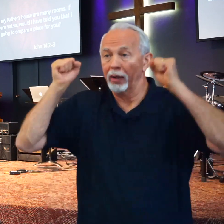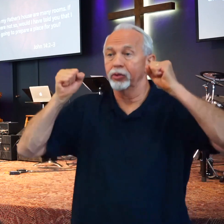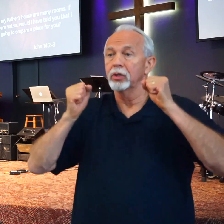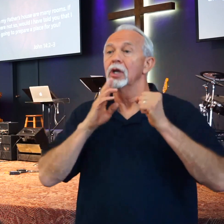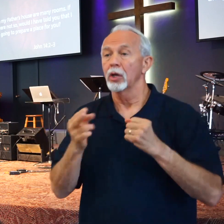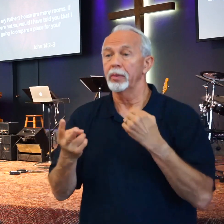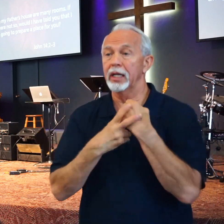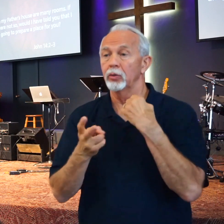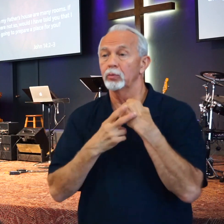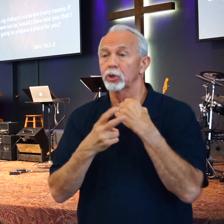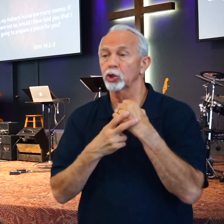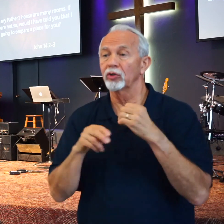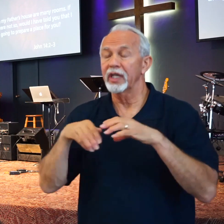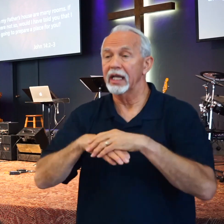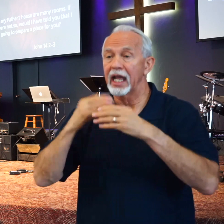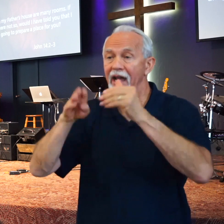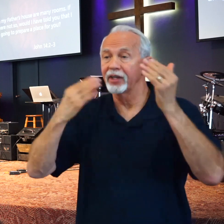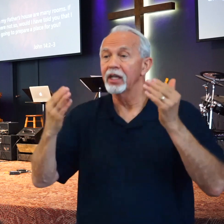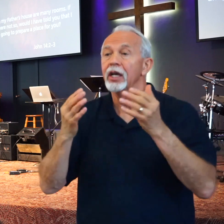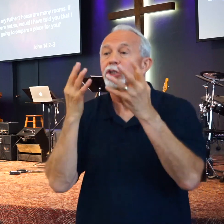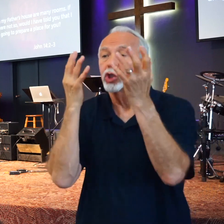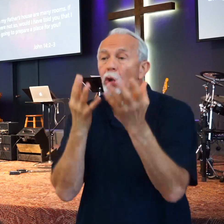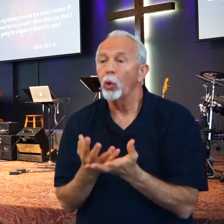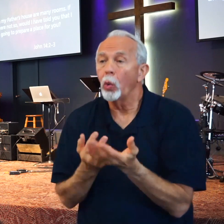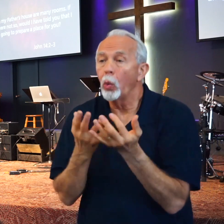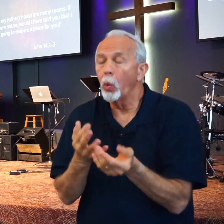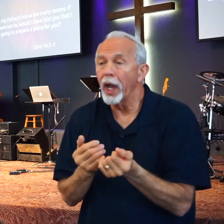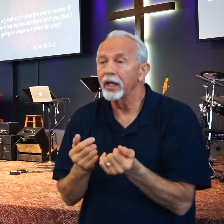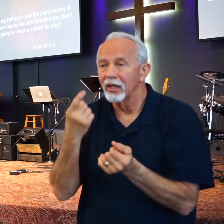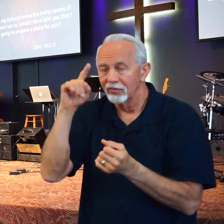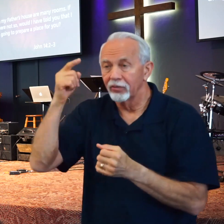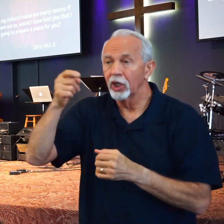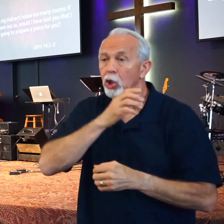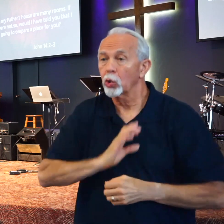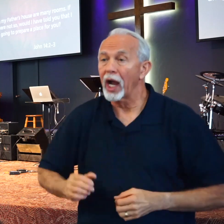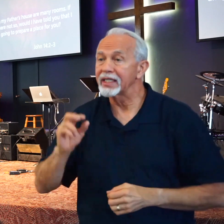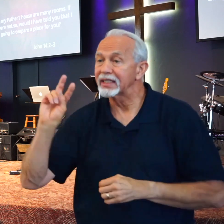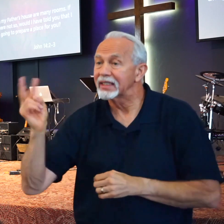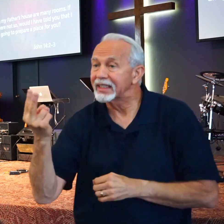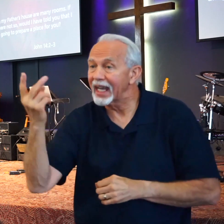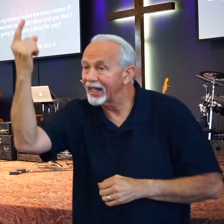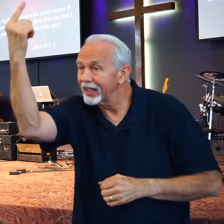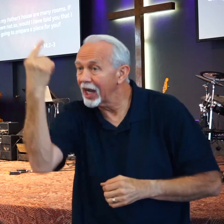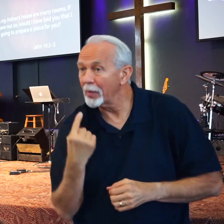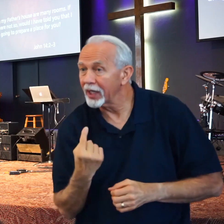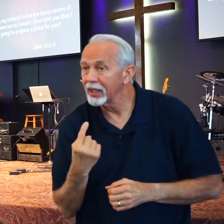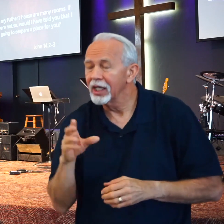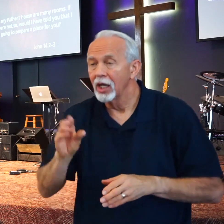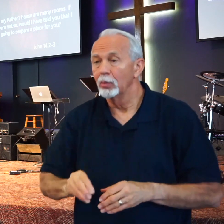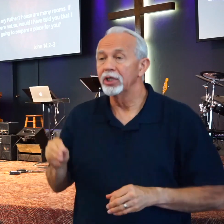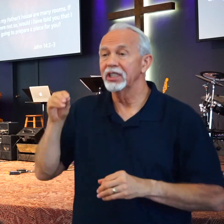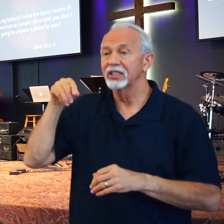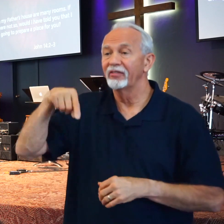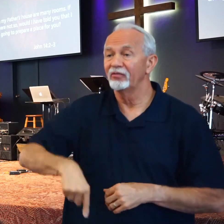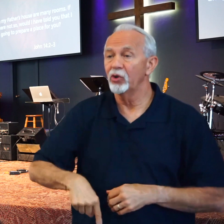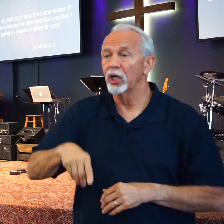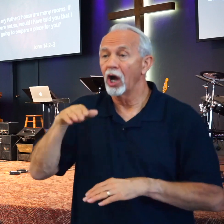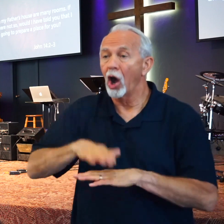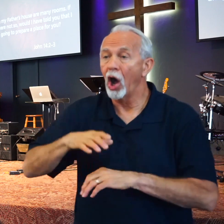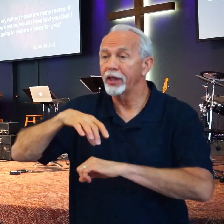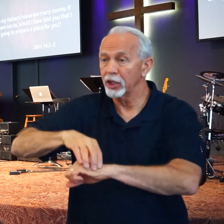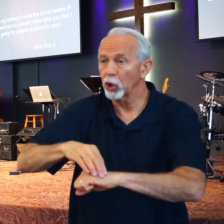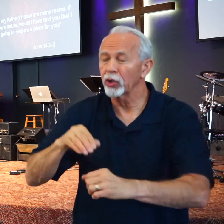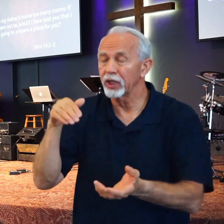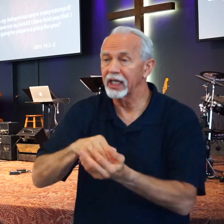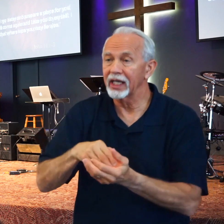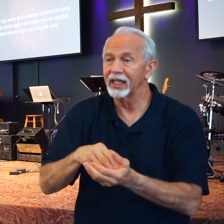in heaven to await Christ's physical second coming, where he sets his foot upon the earth again